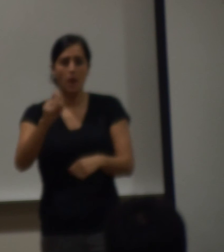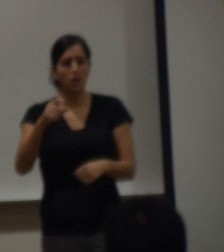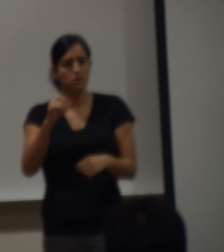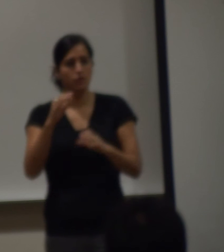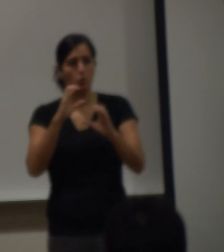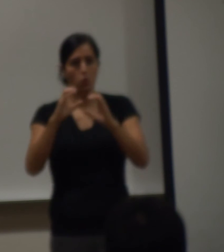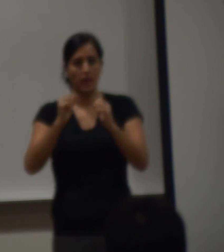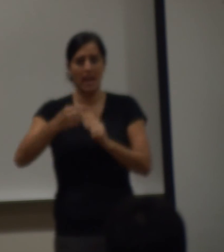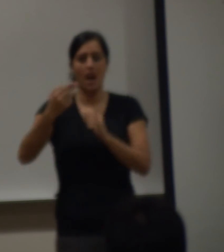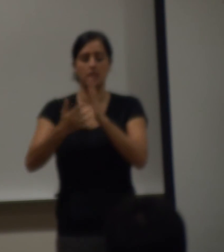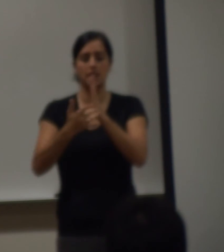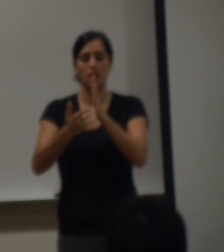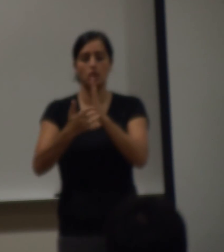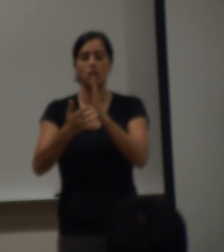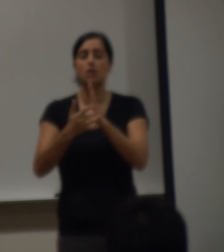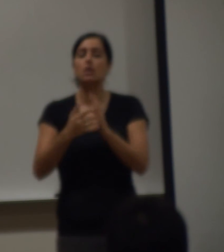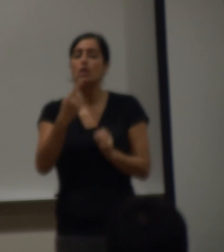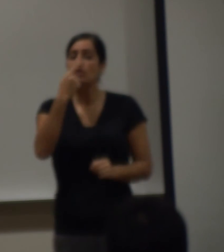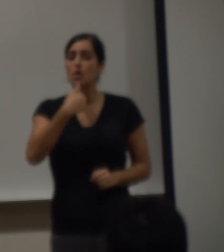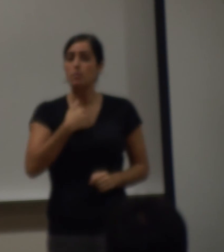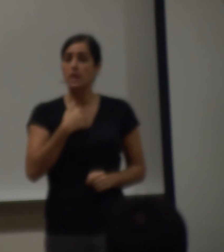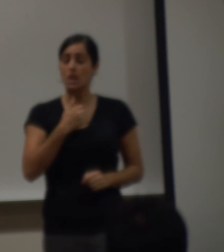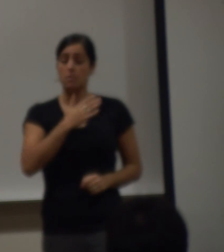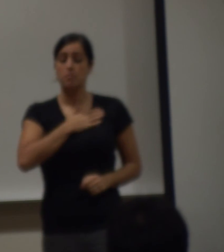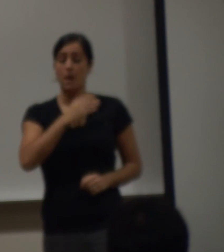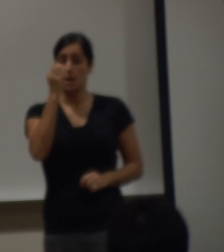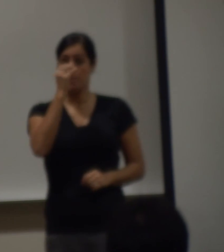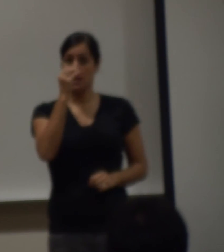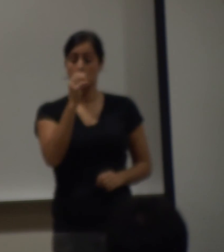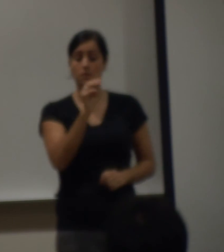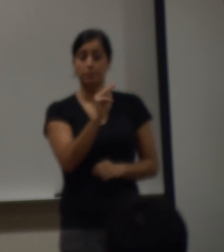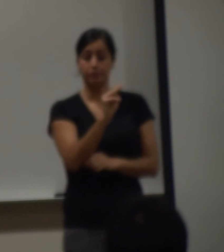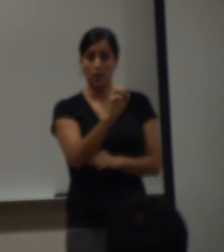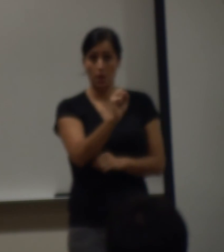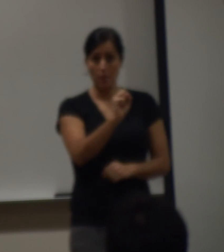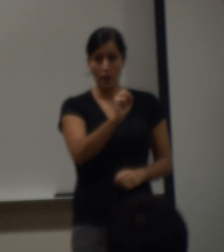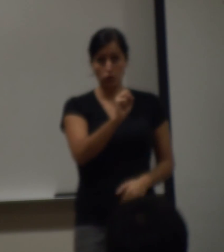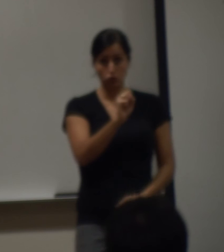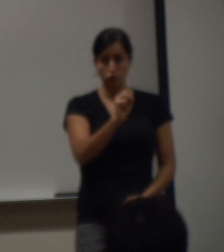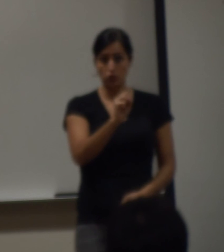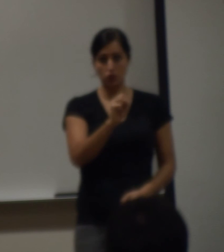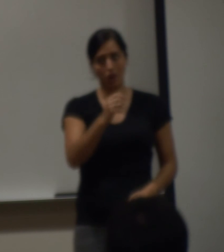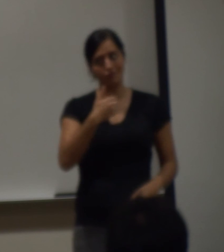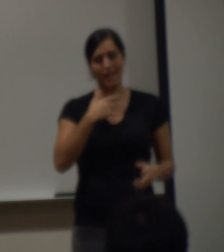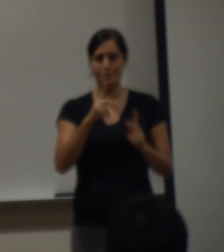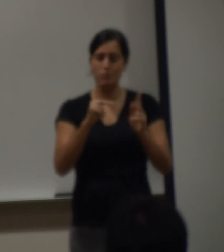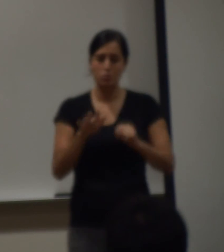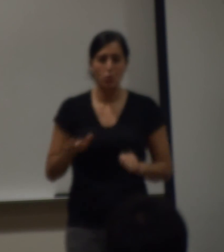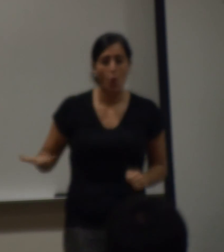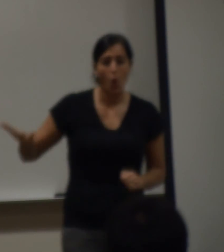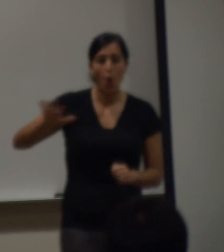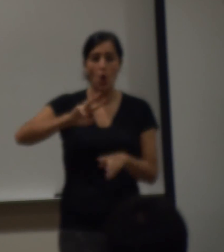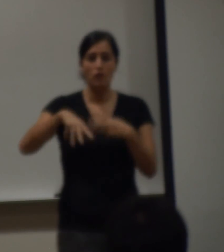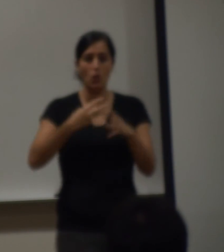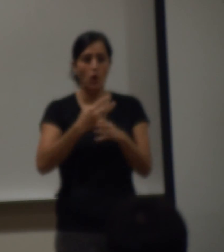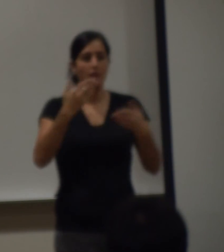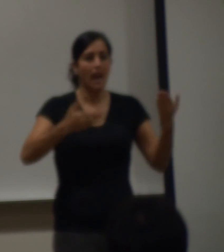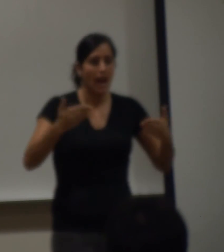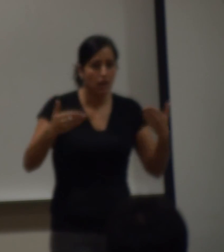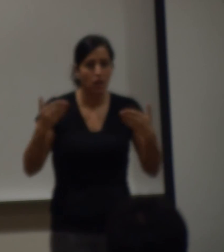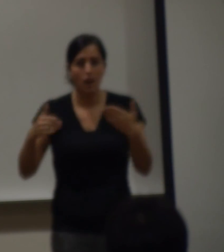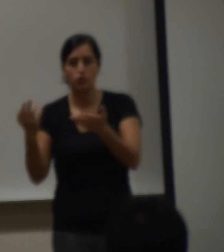that just as Microsoft shifts bodies around all over the world, and other